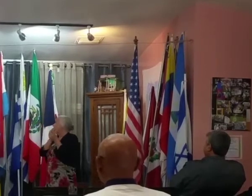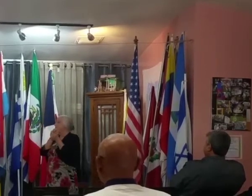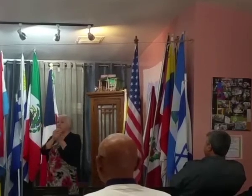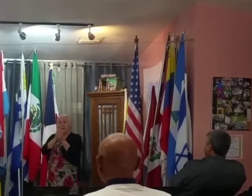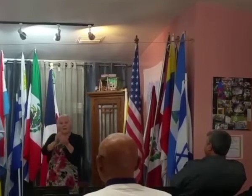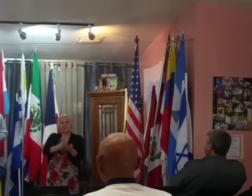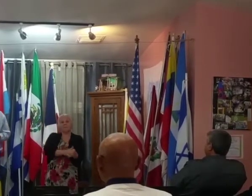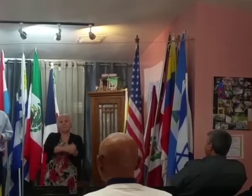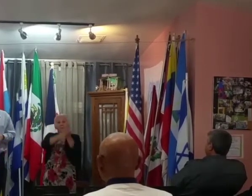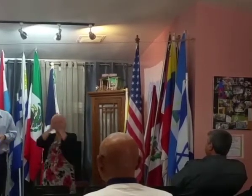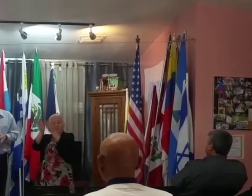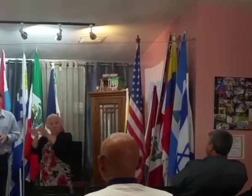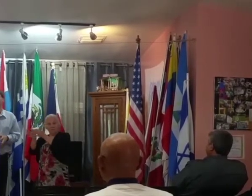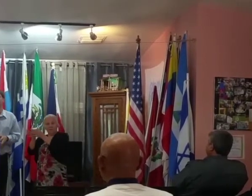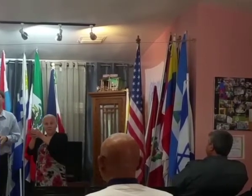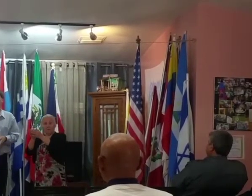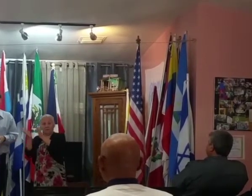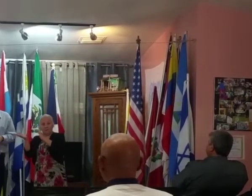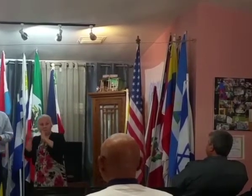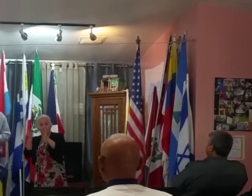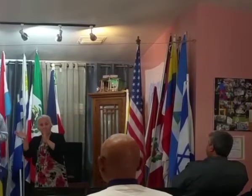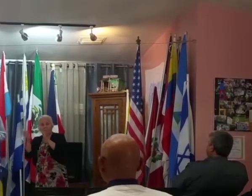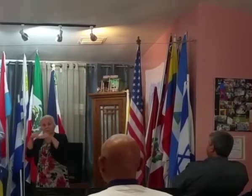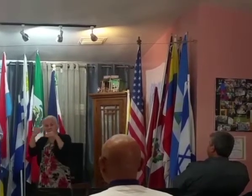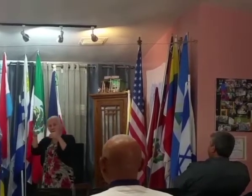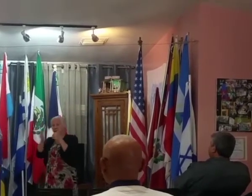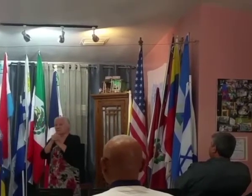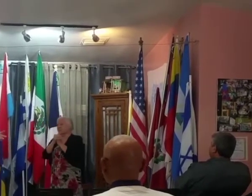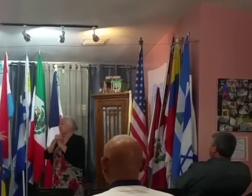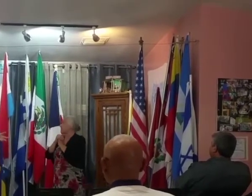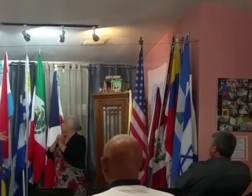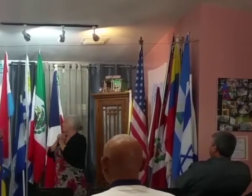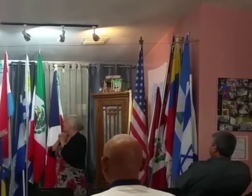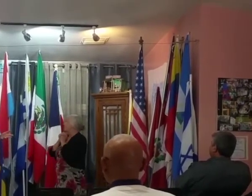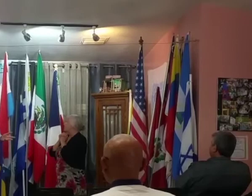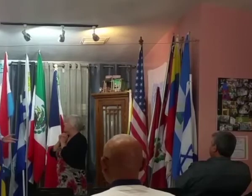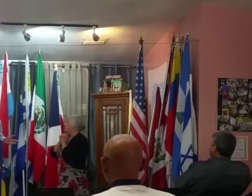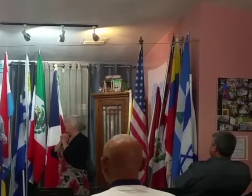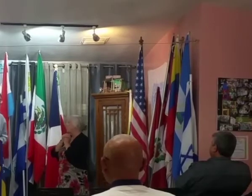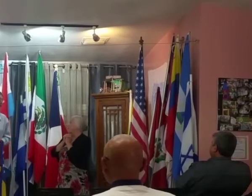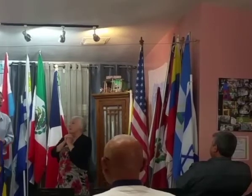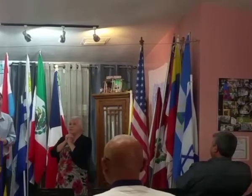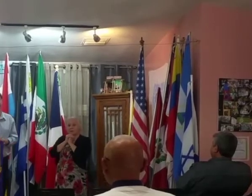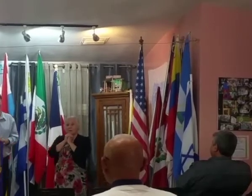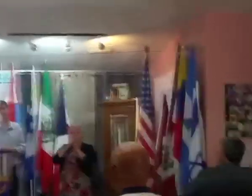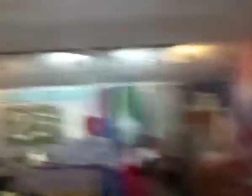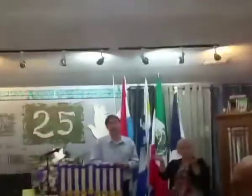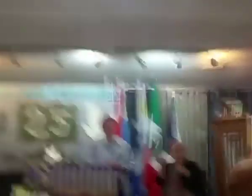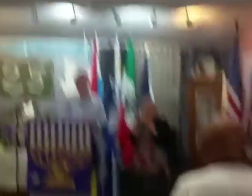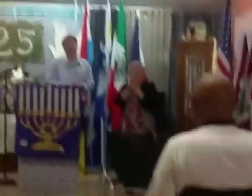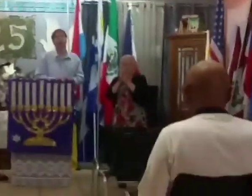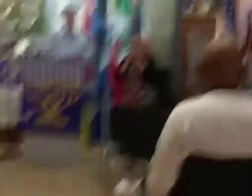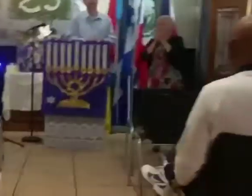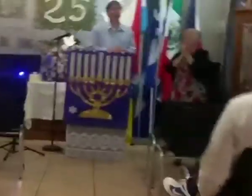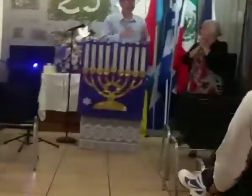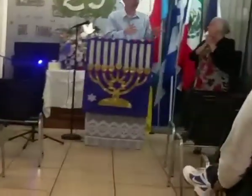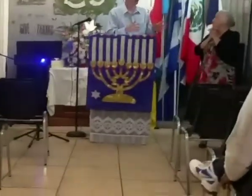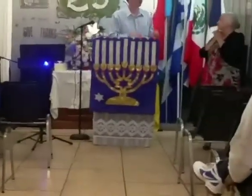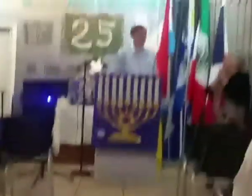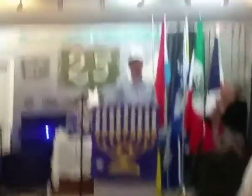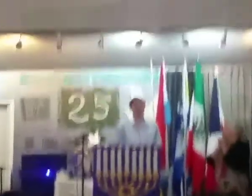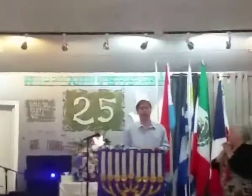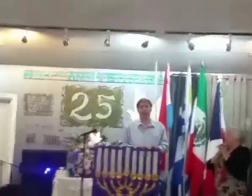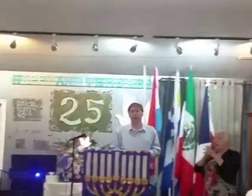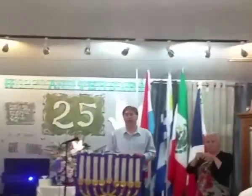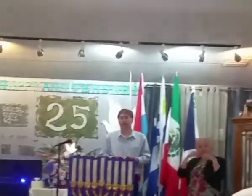night service, hasta el próximo miércoles del servicio, después de ese servicio, I was ushering that night. Yo era ujier ese día. At the end